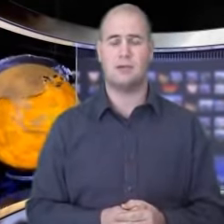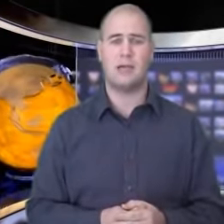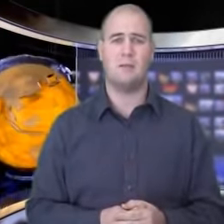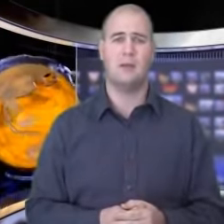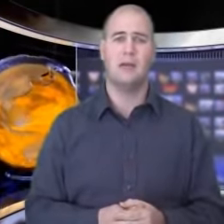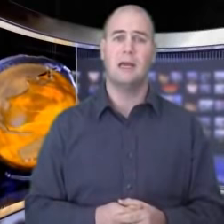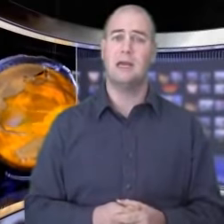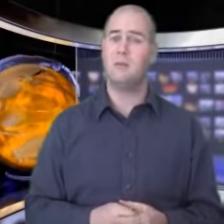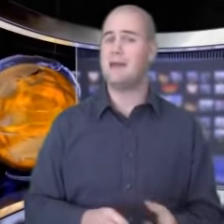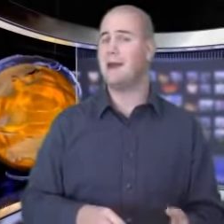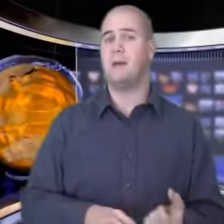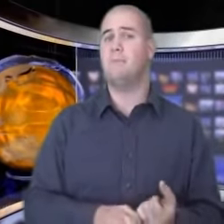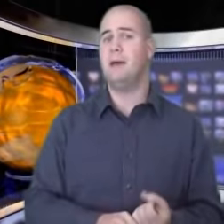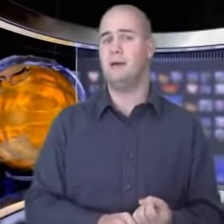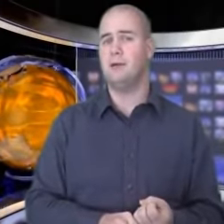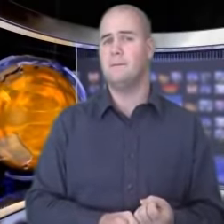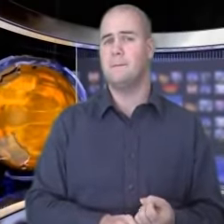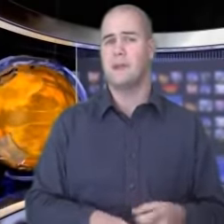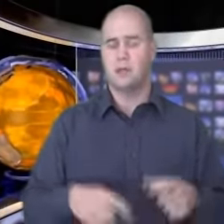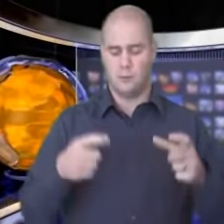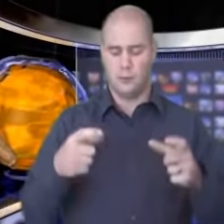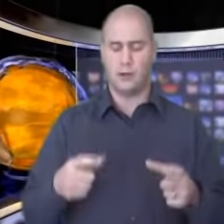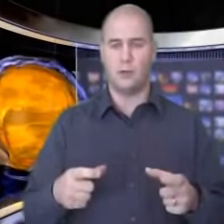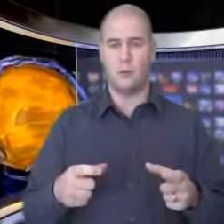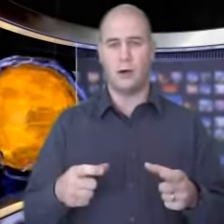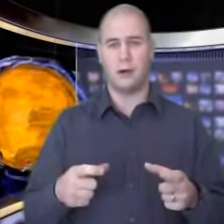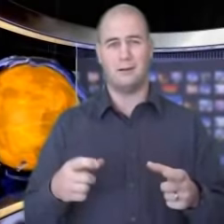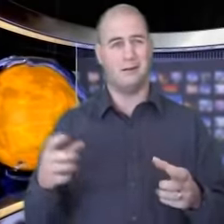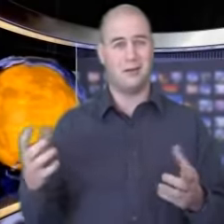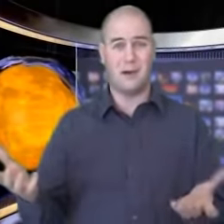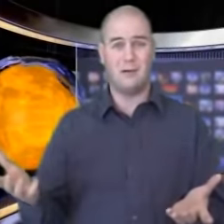shape, and you make it out of metal, you put it in the water, the amount